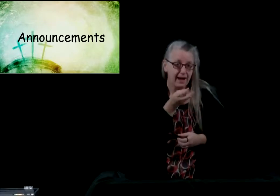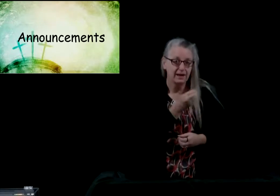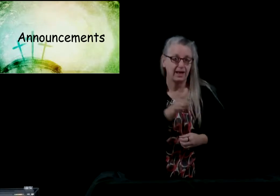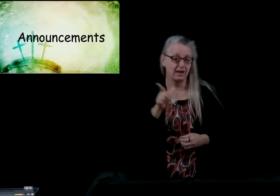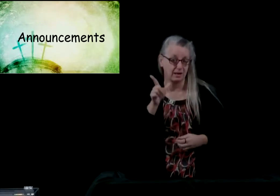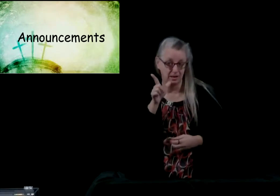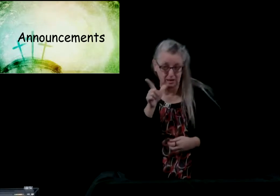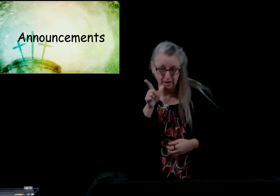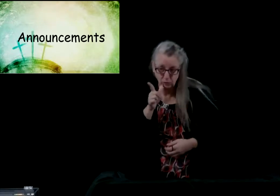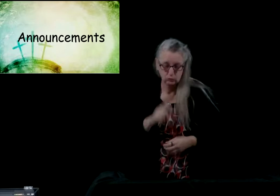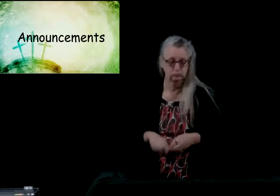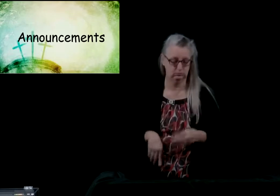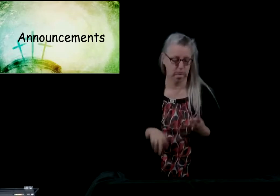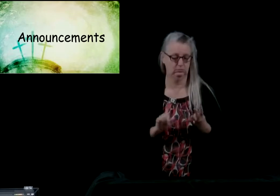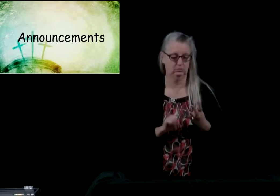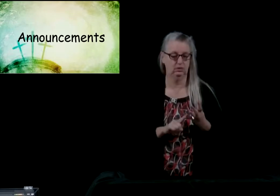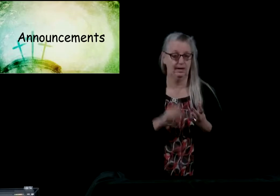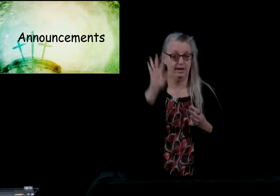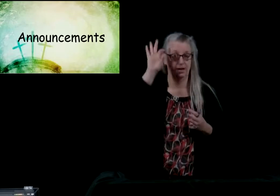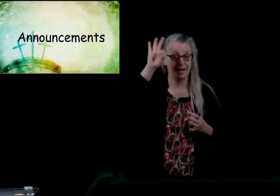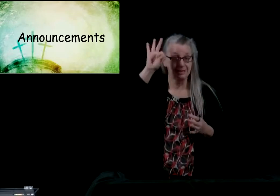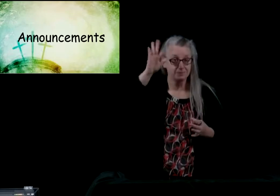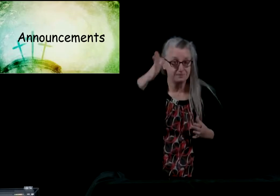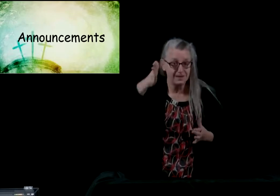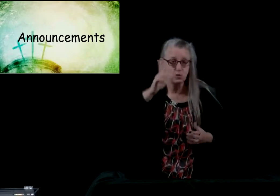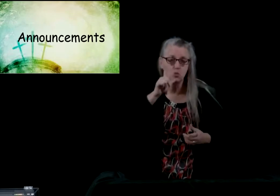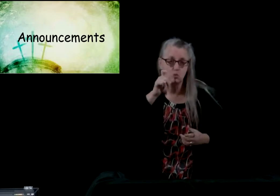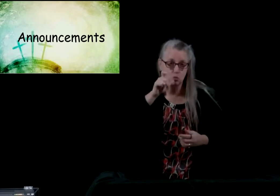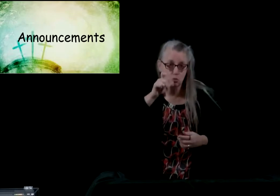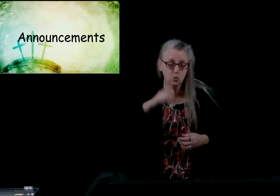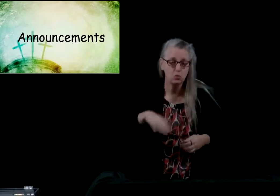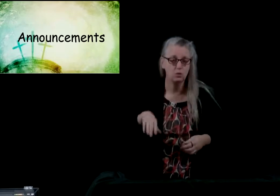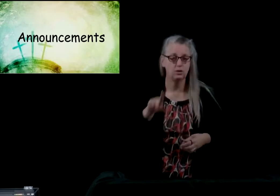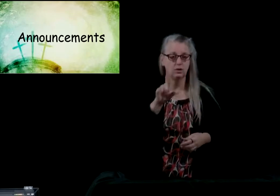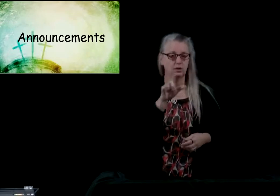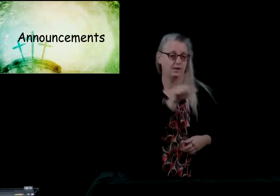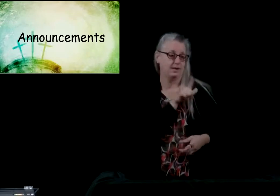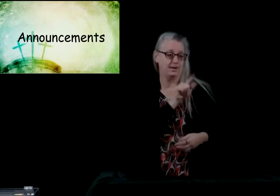committee will provide snacks and lunch, and the guest speaker will be